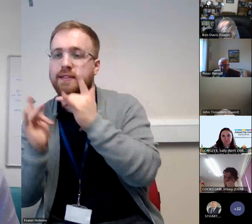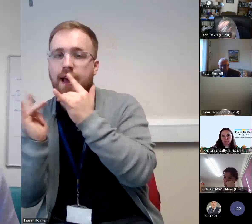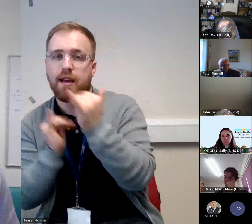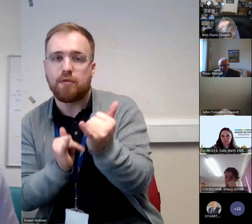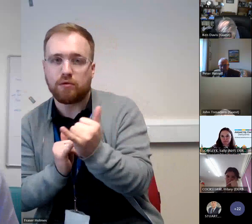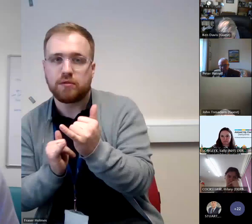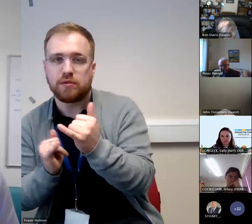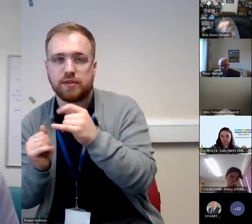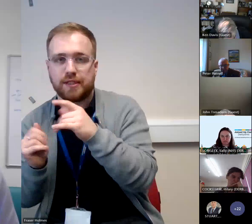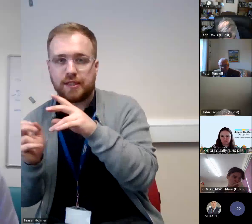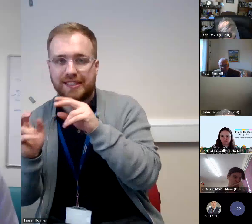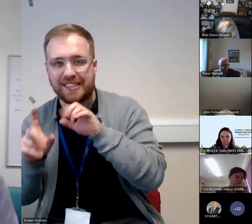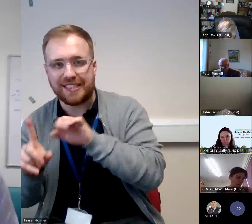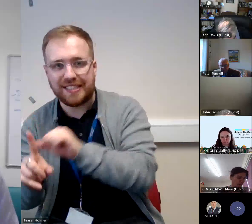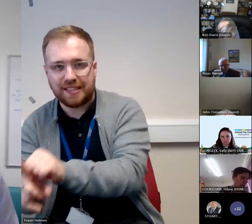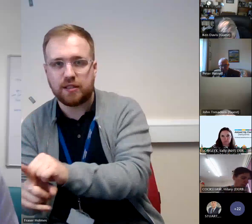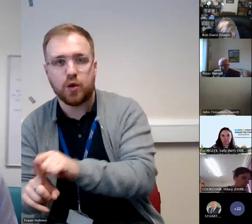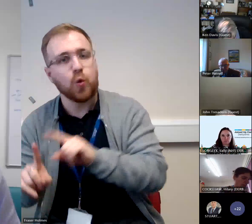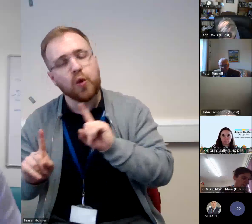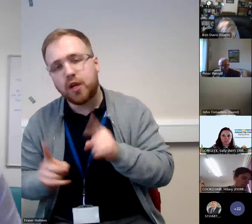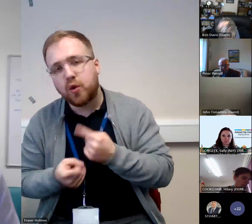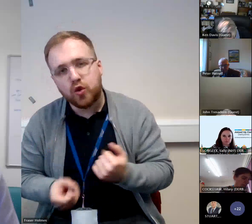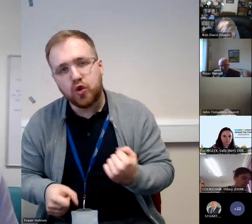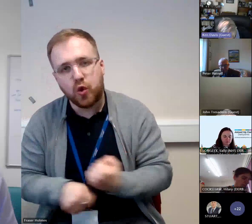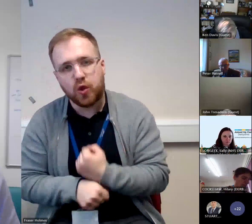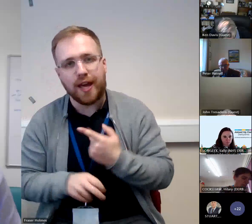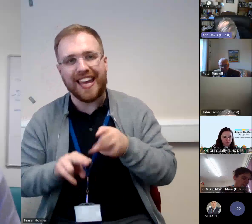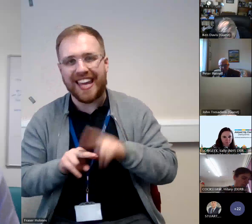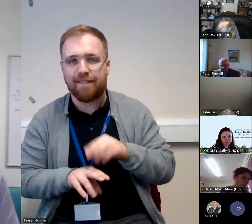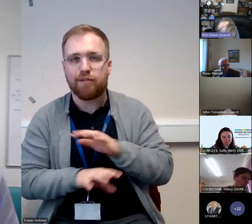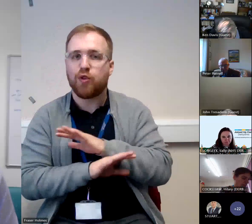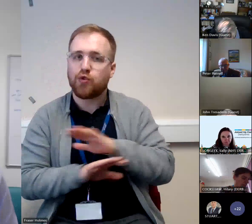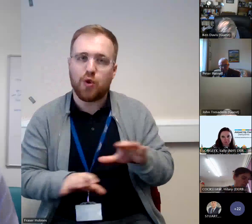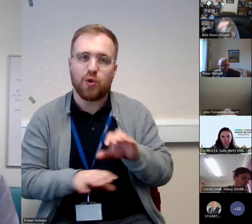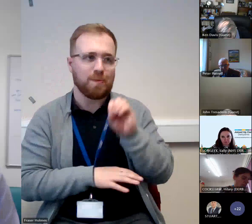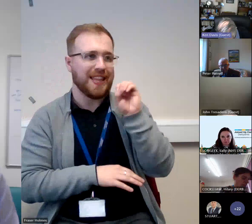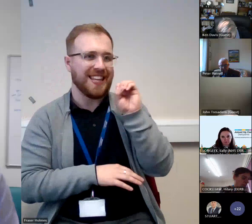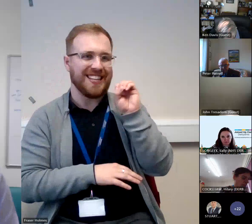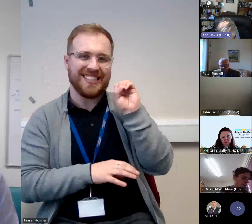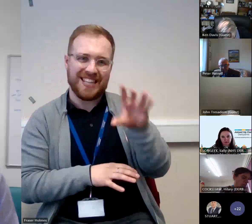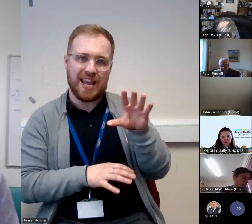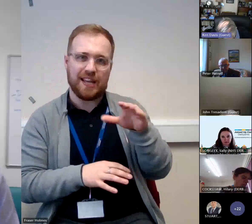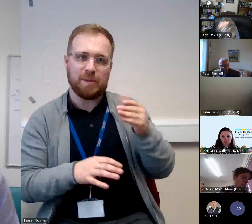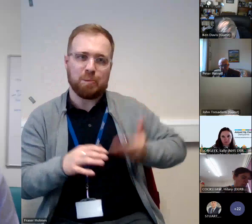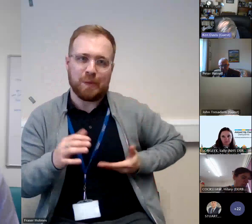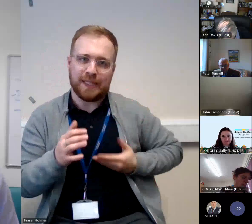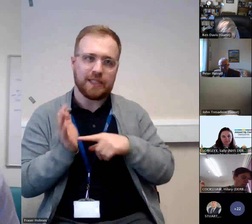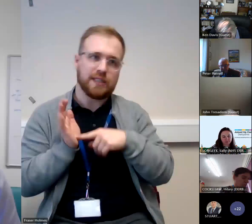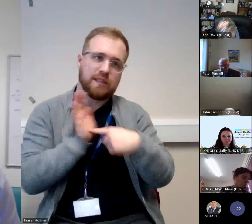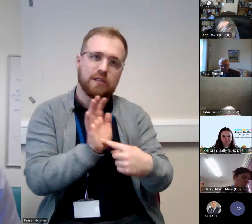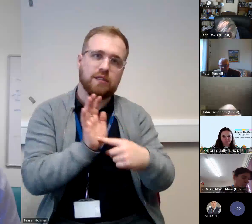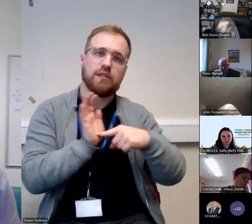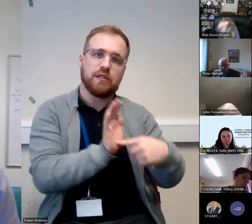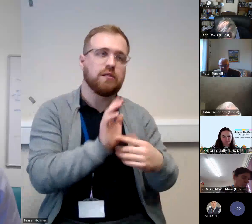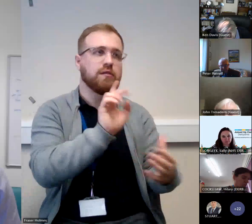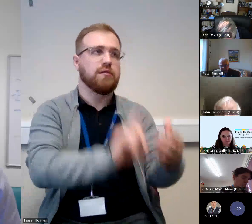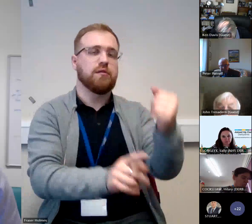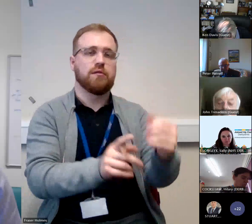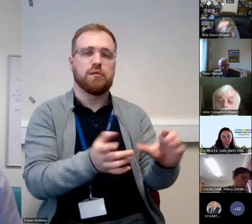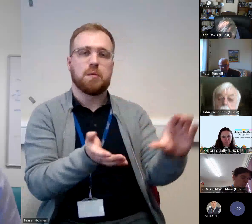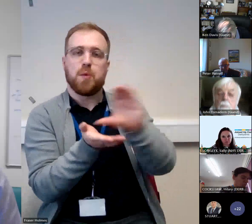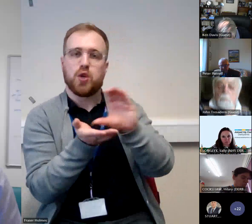We definitely wouldn't have been able to do that had we not done the 10 business cases and secured all of that additional money. You're